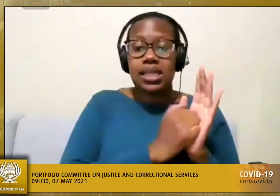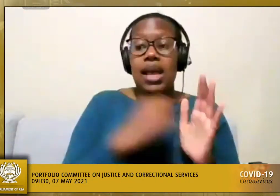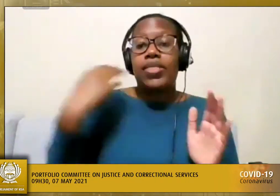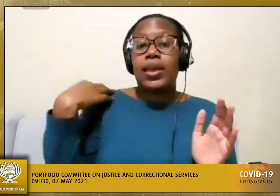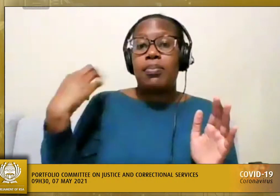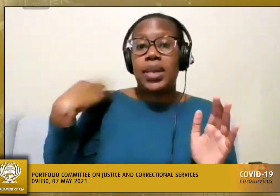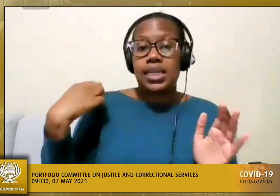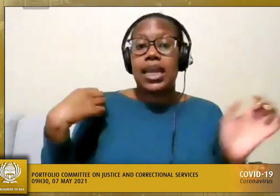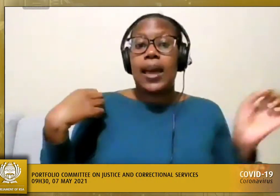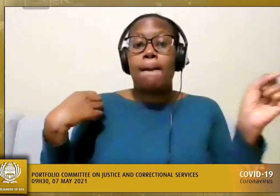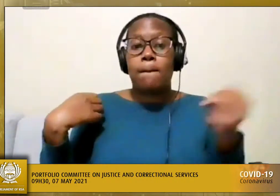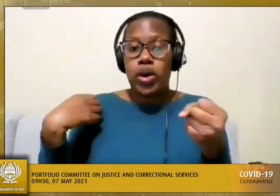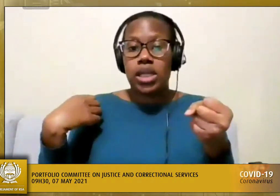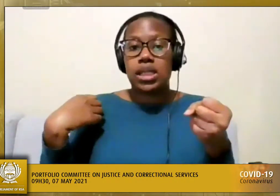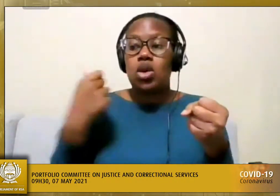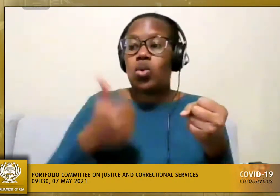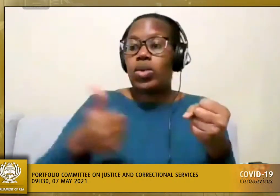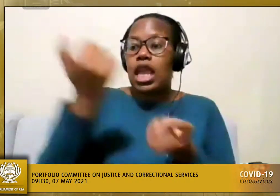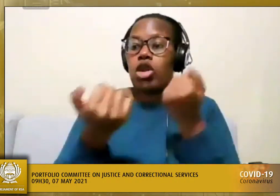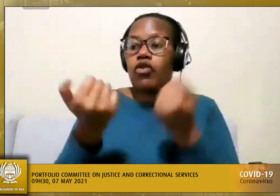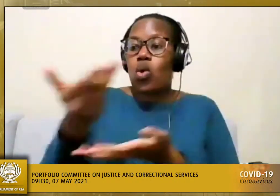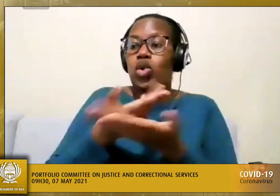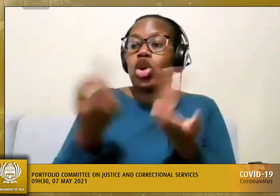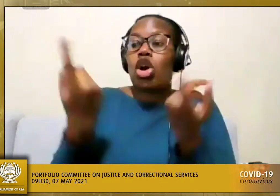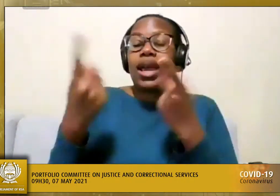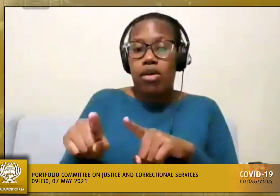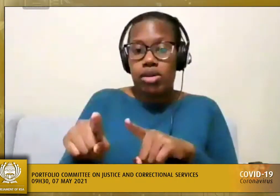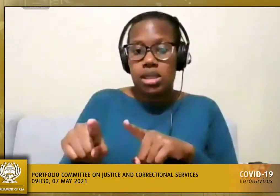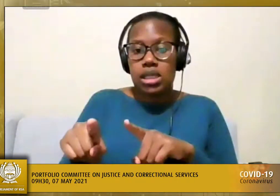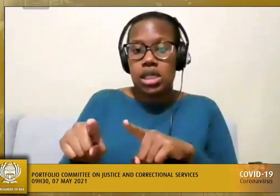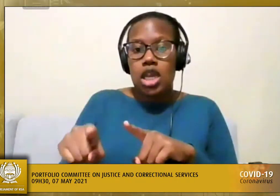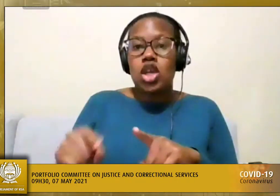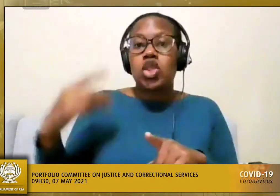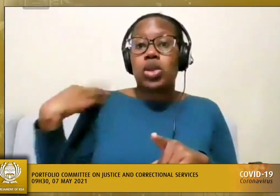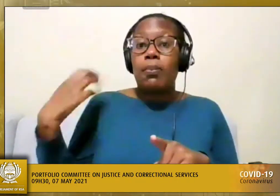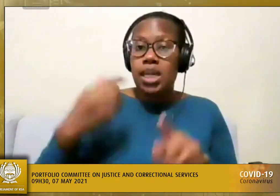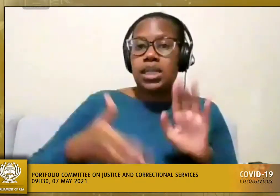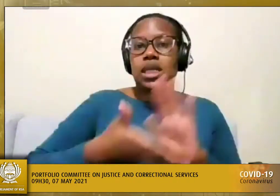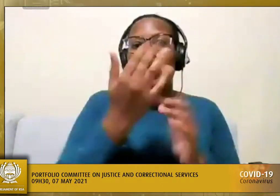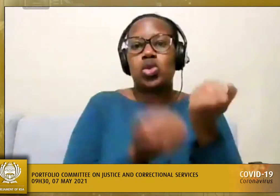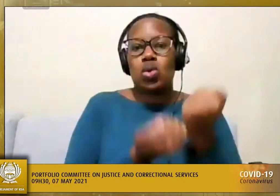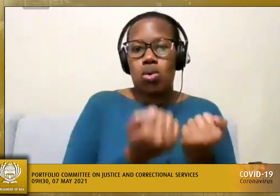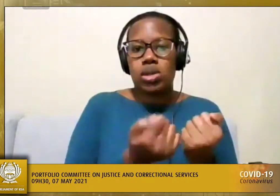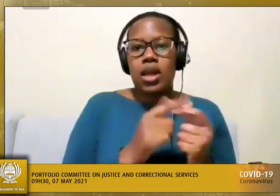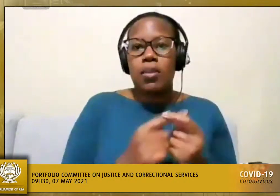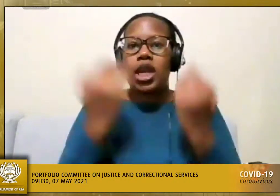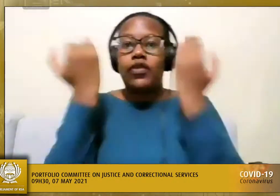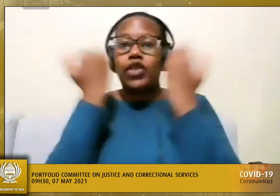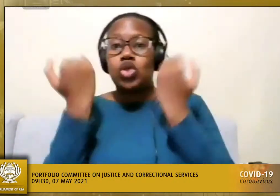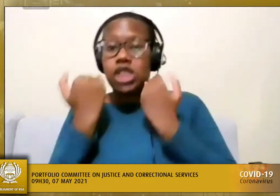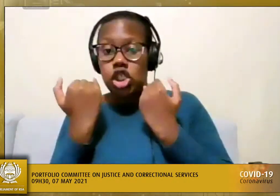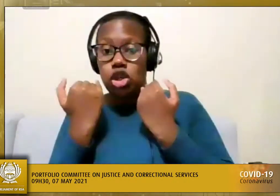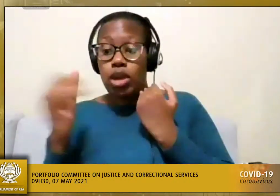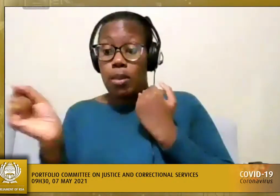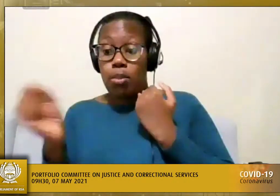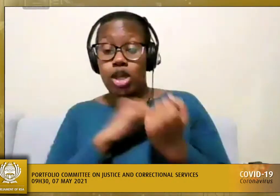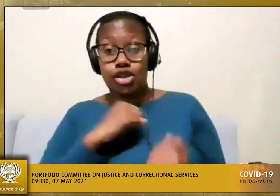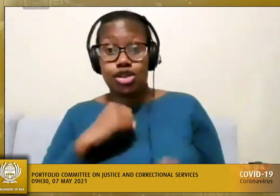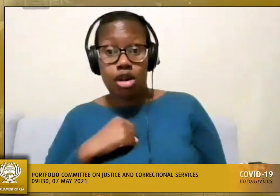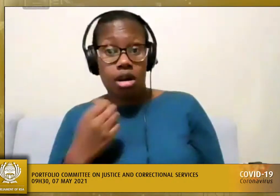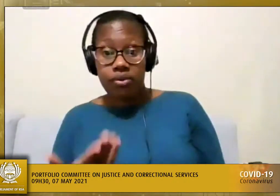uh with the concurrence of the head of court so the minister gets gets taken to court but if it's Judiciary appointing staff